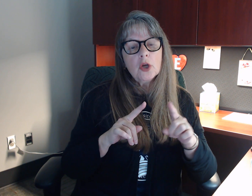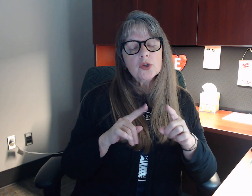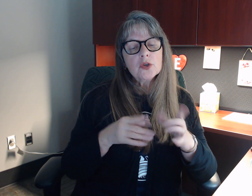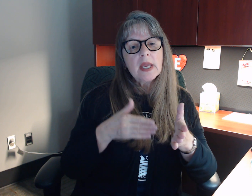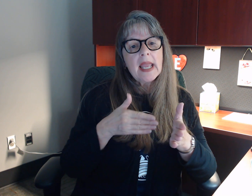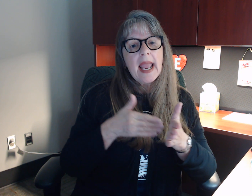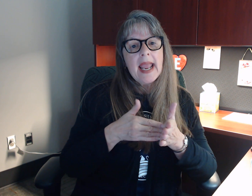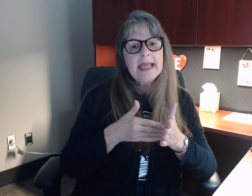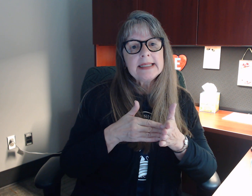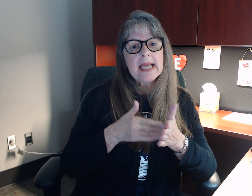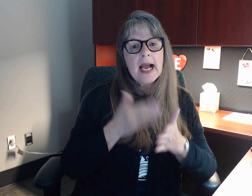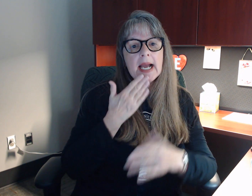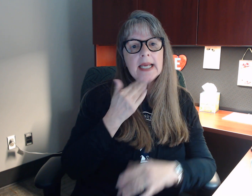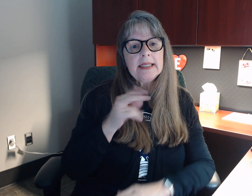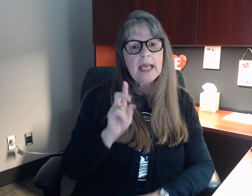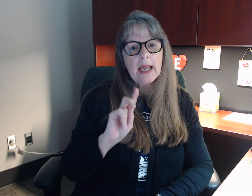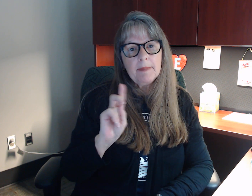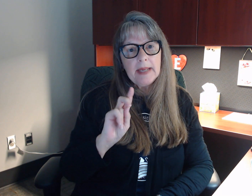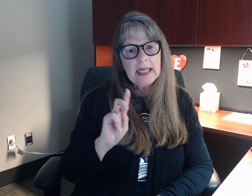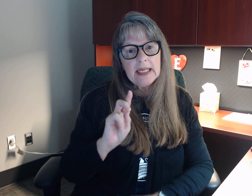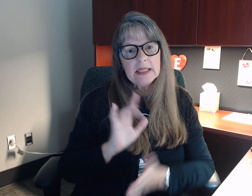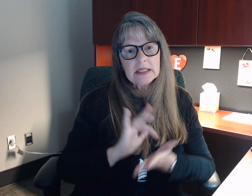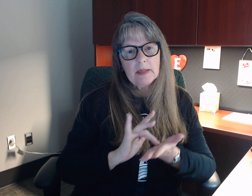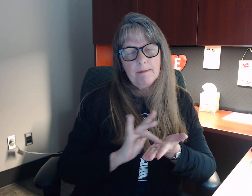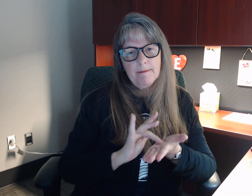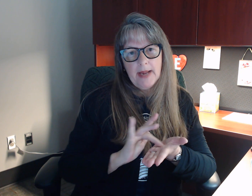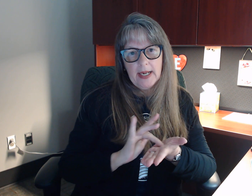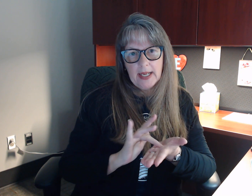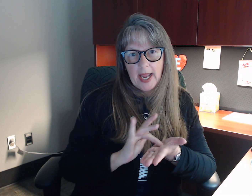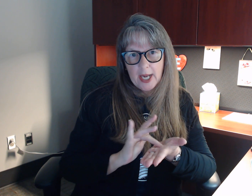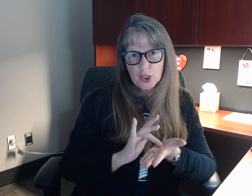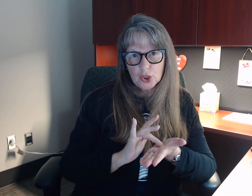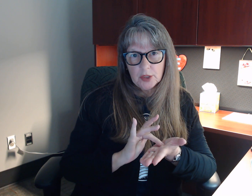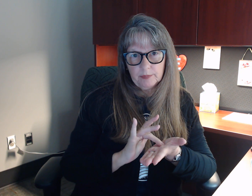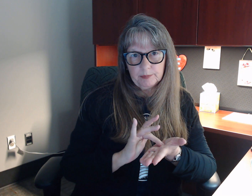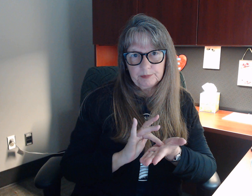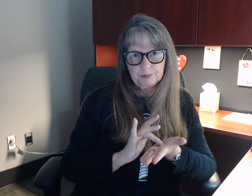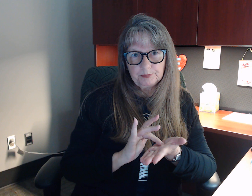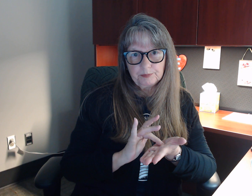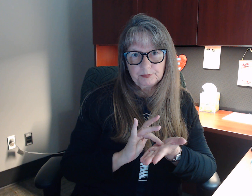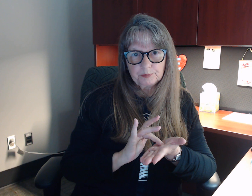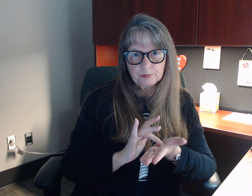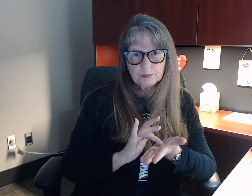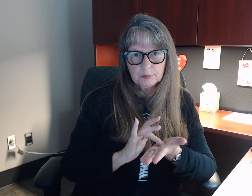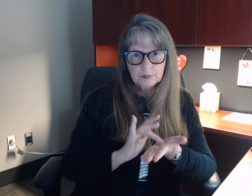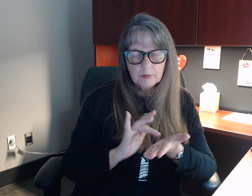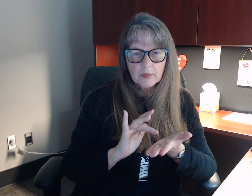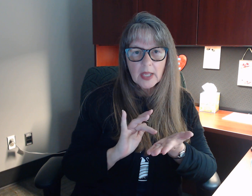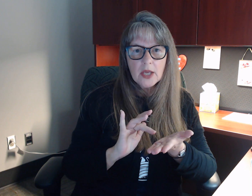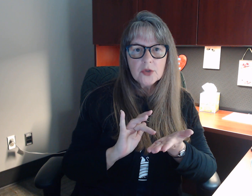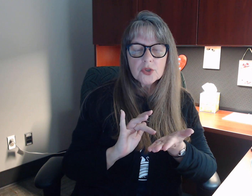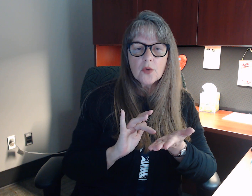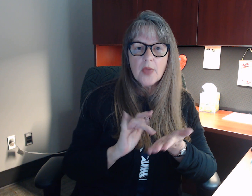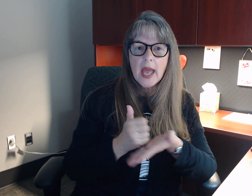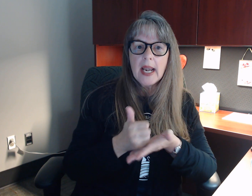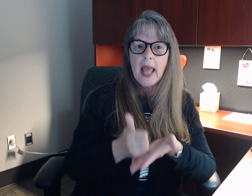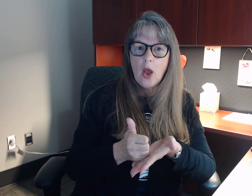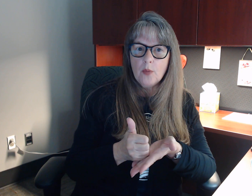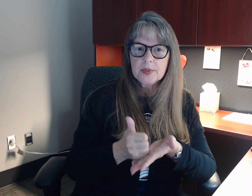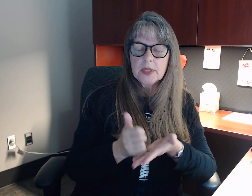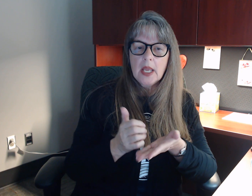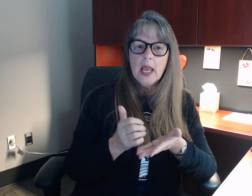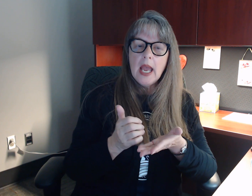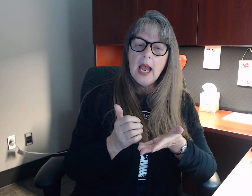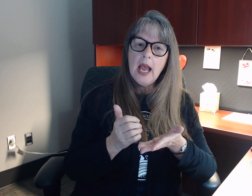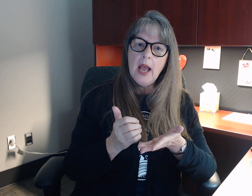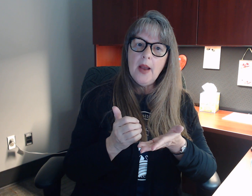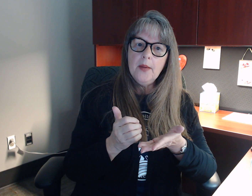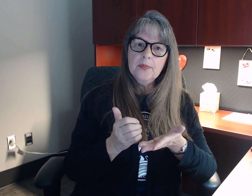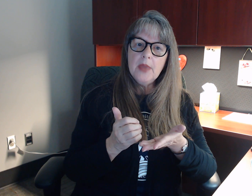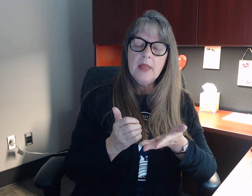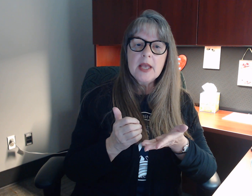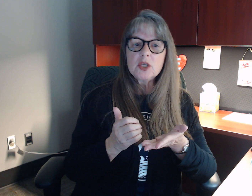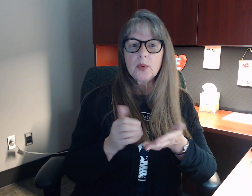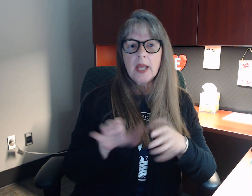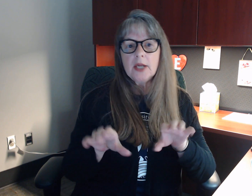say anti-diabetes medication, and so that helps. And that's what I do